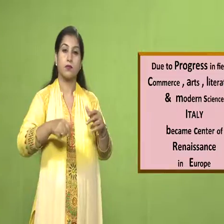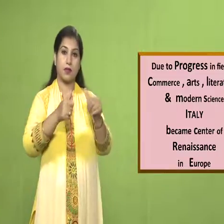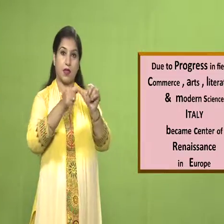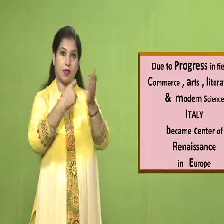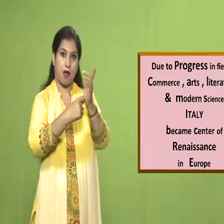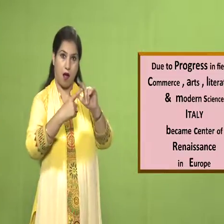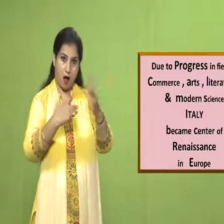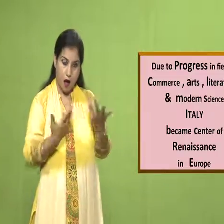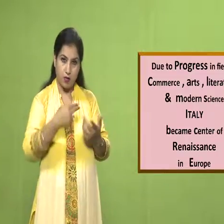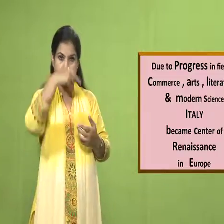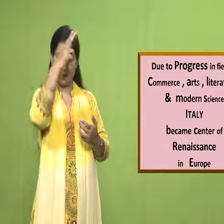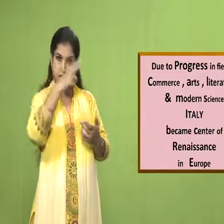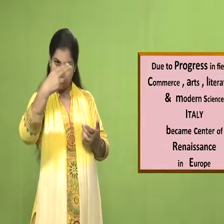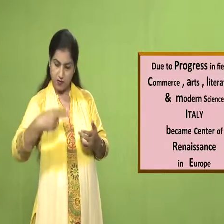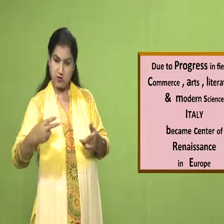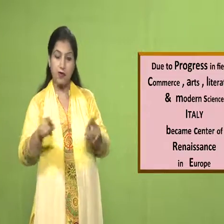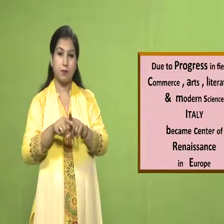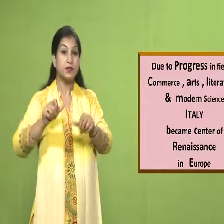arts, literature, and modern science,